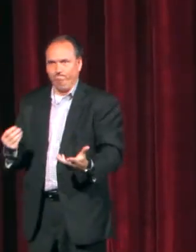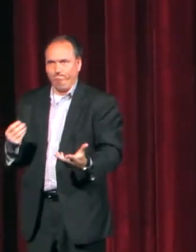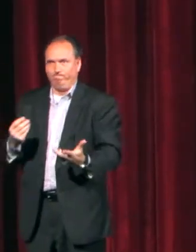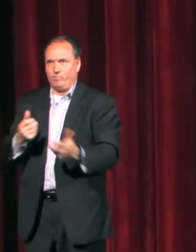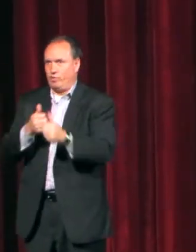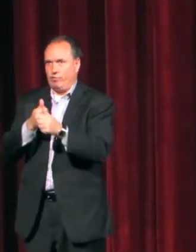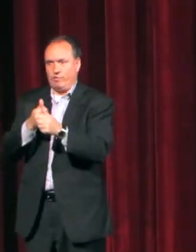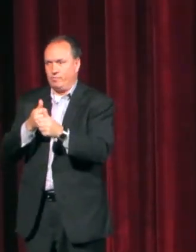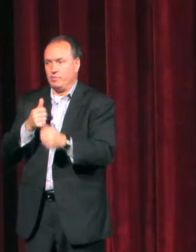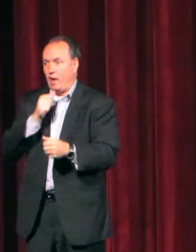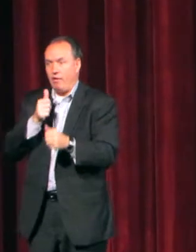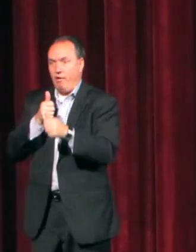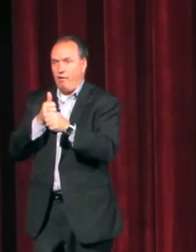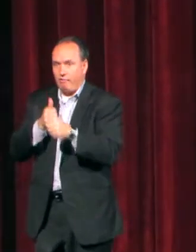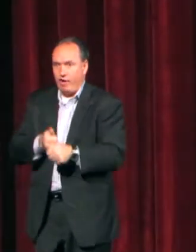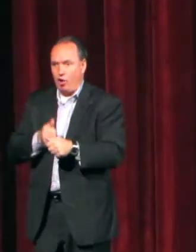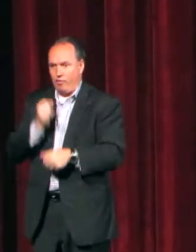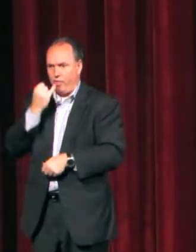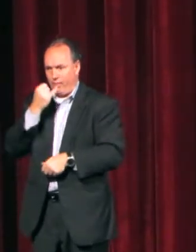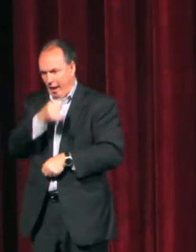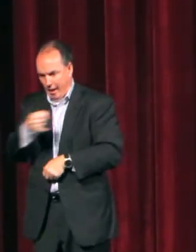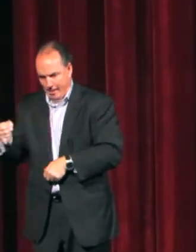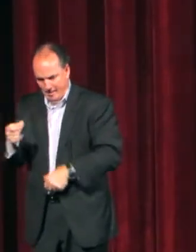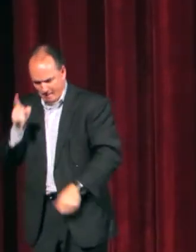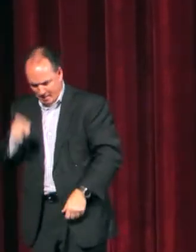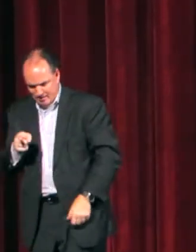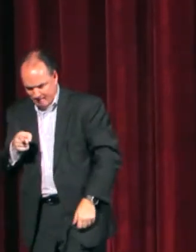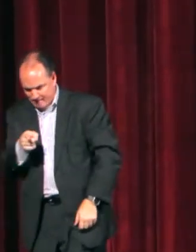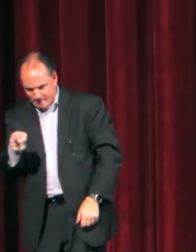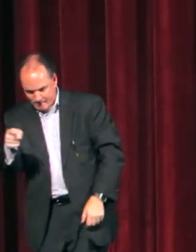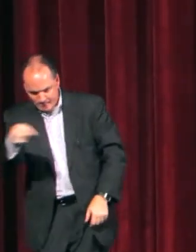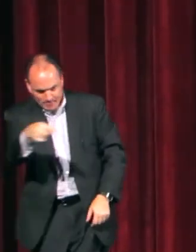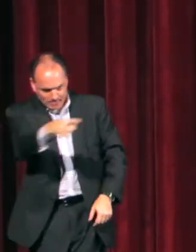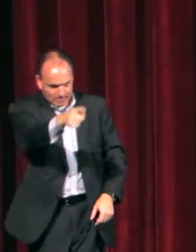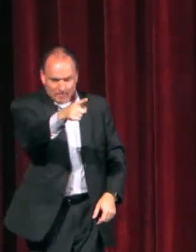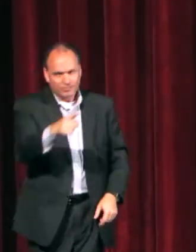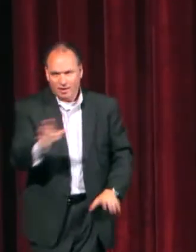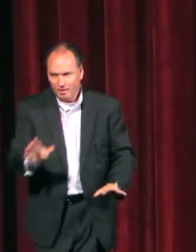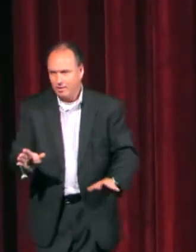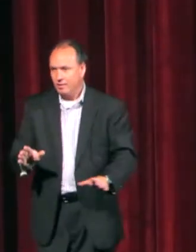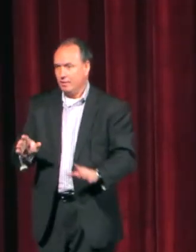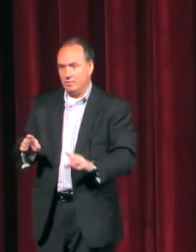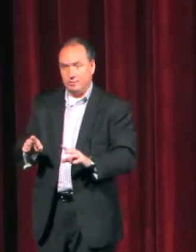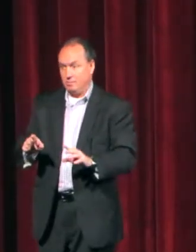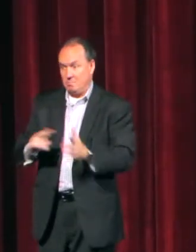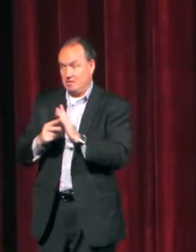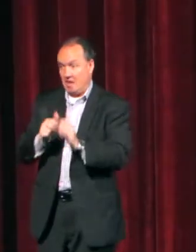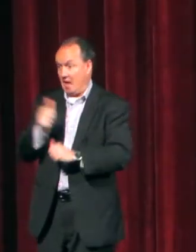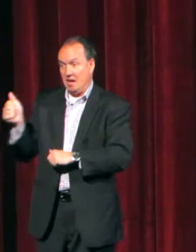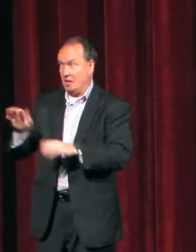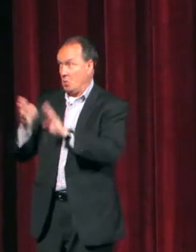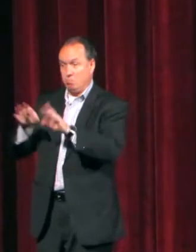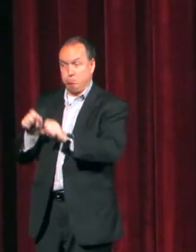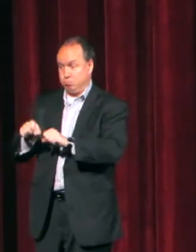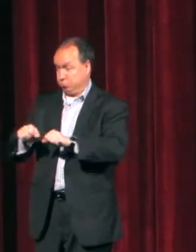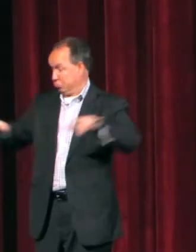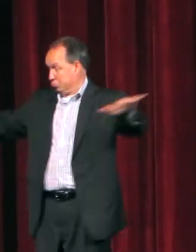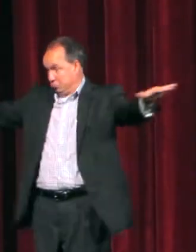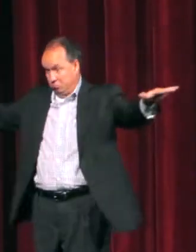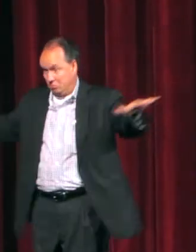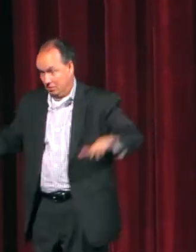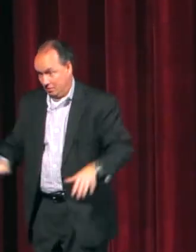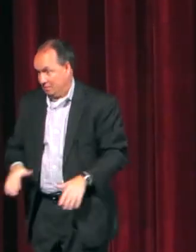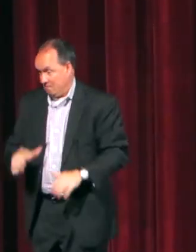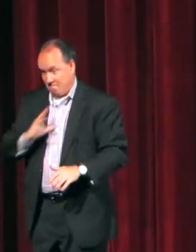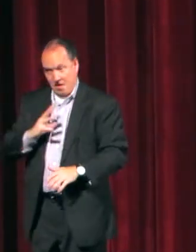more follow the line of this is the route that you're supposed to take. Evacuating, you're going to try to get out through any